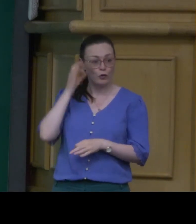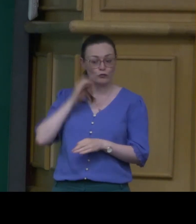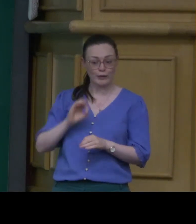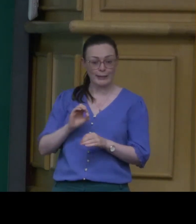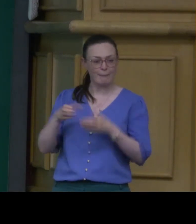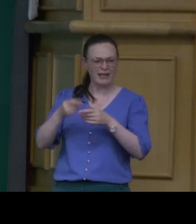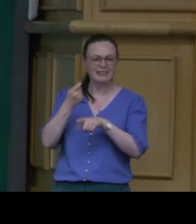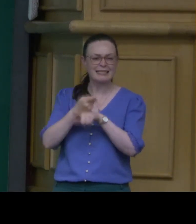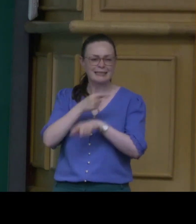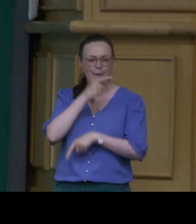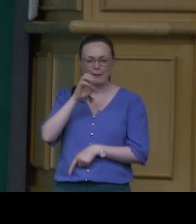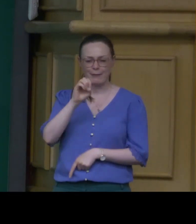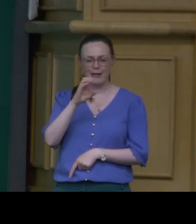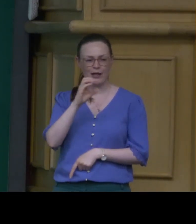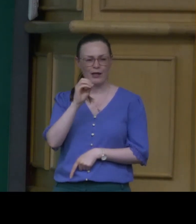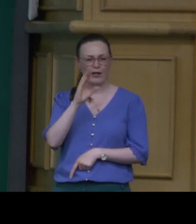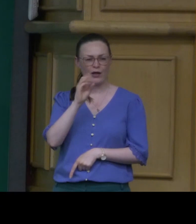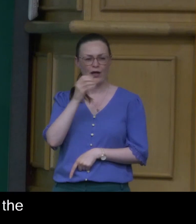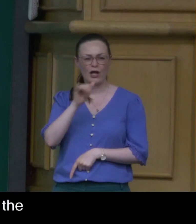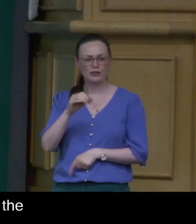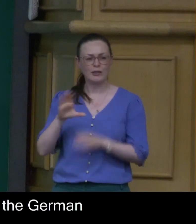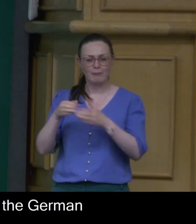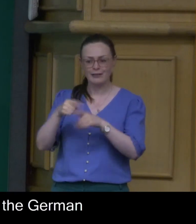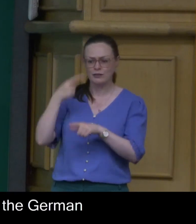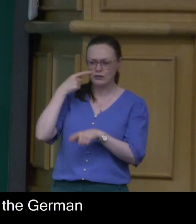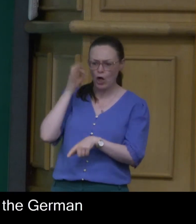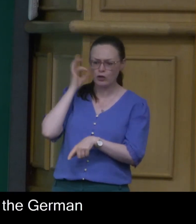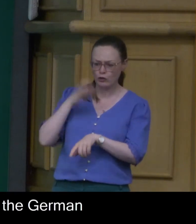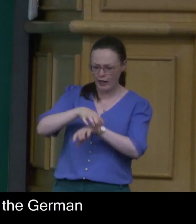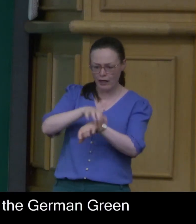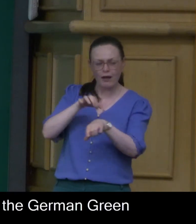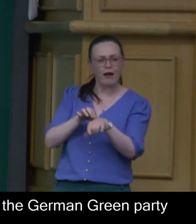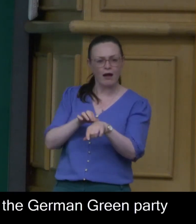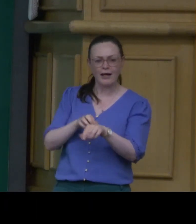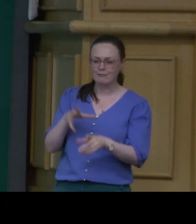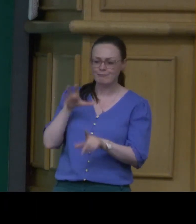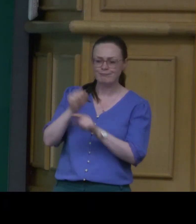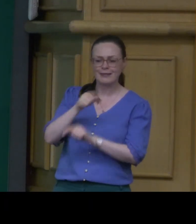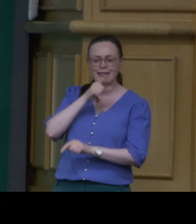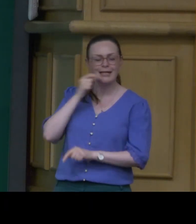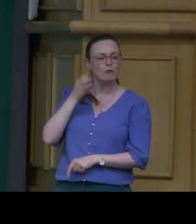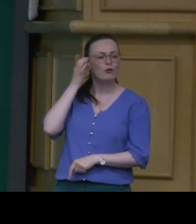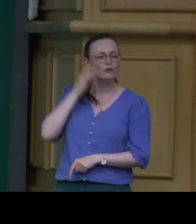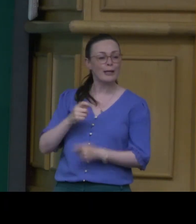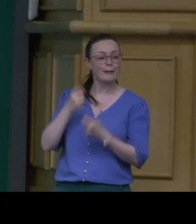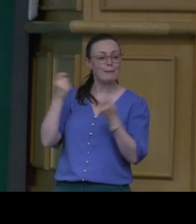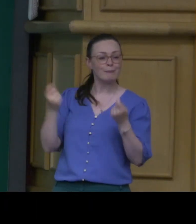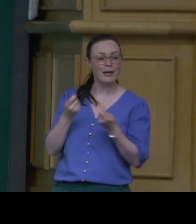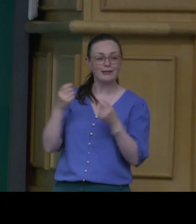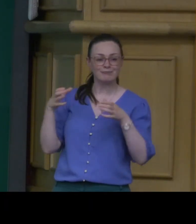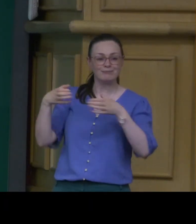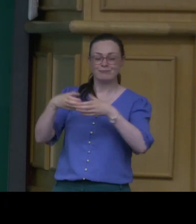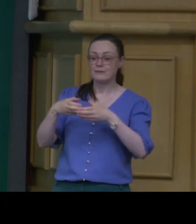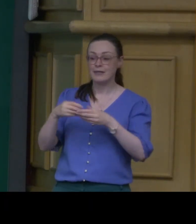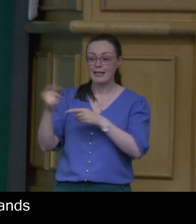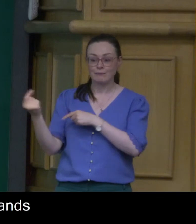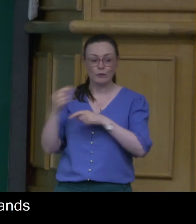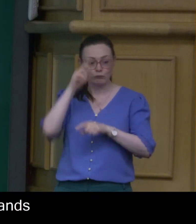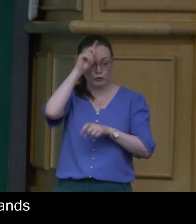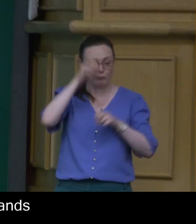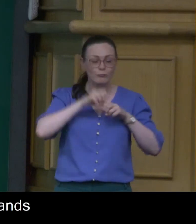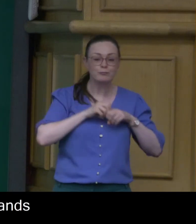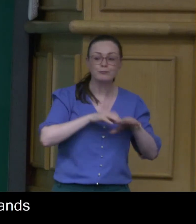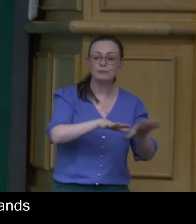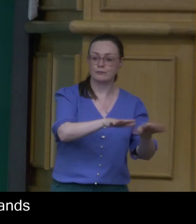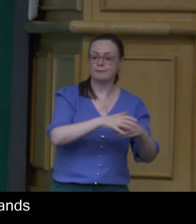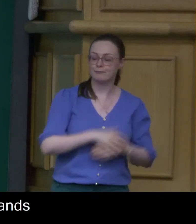Ecology Party, saw those green bands and decided that's why it would be called a Green Party. She brought that home to Germany and it spread. Petra Kelly